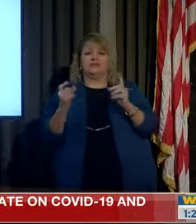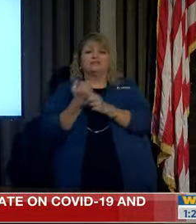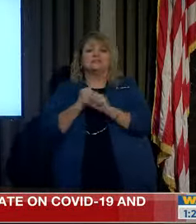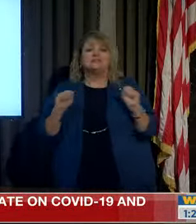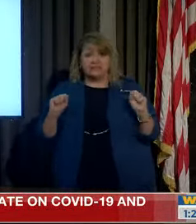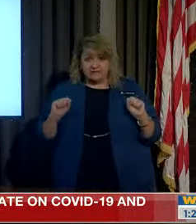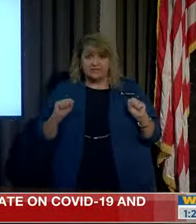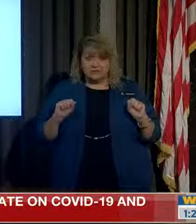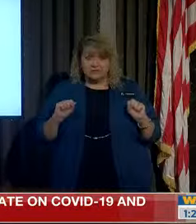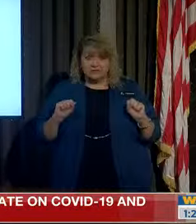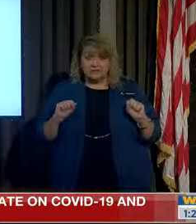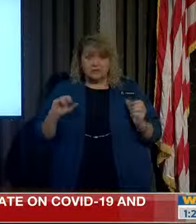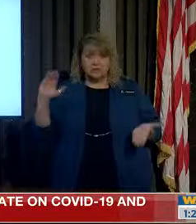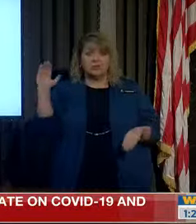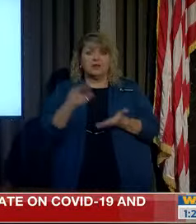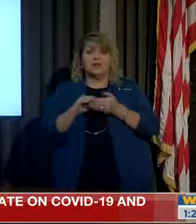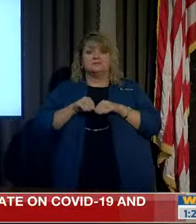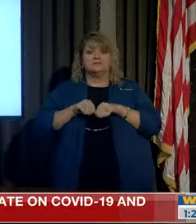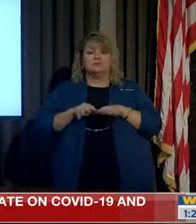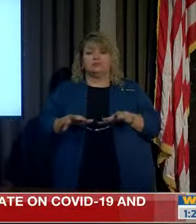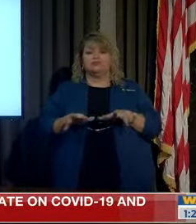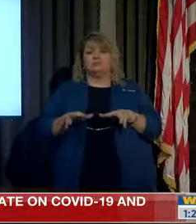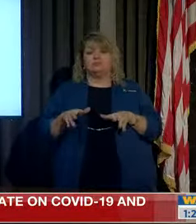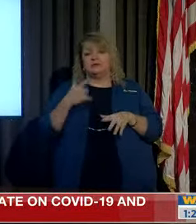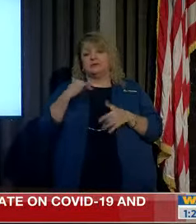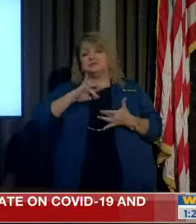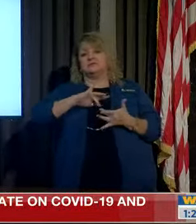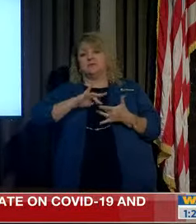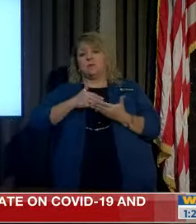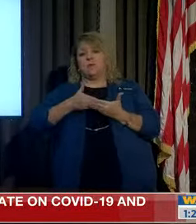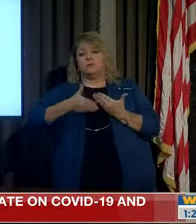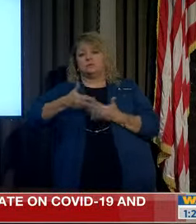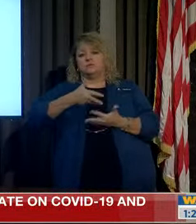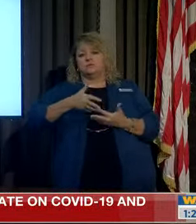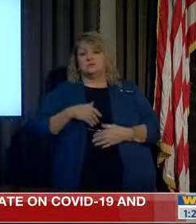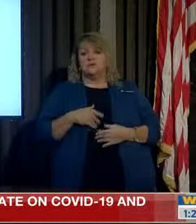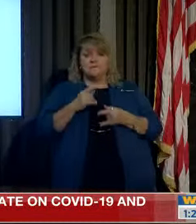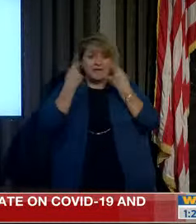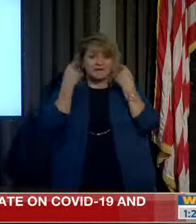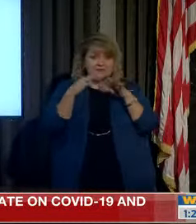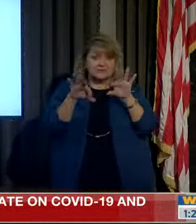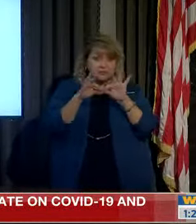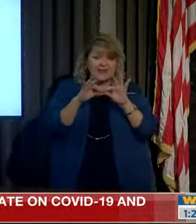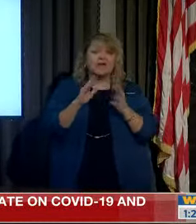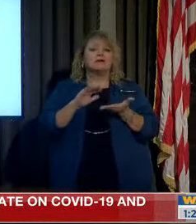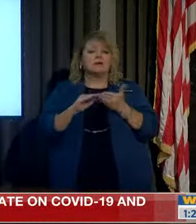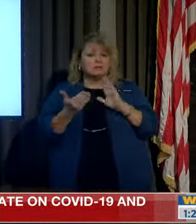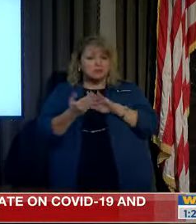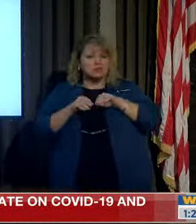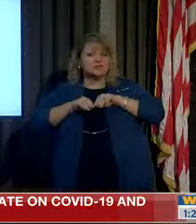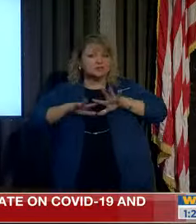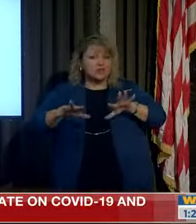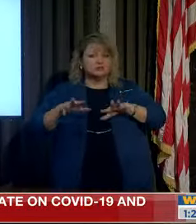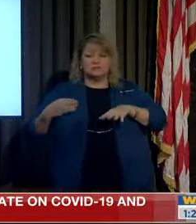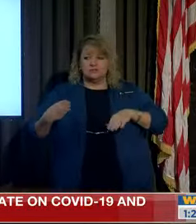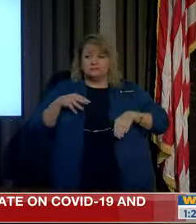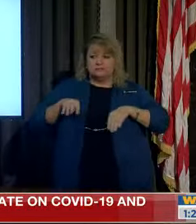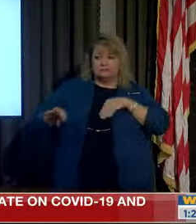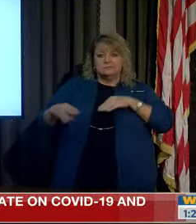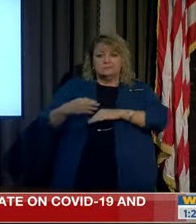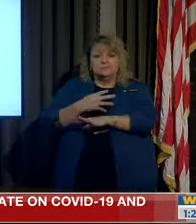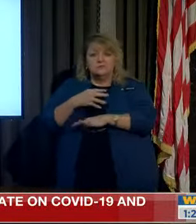way. And masking is a very big part of that. So while community transmission remains high, and it certainly is